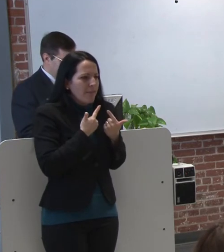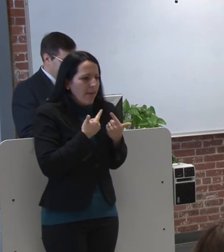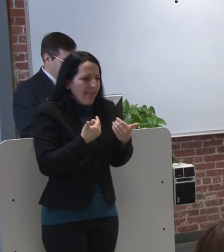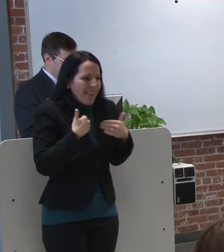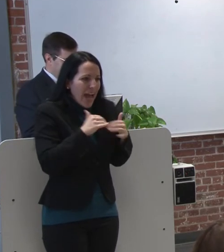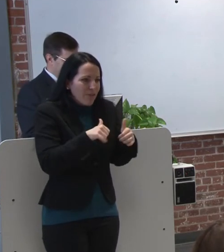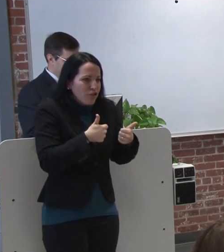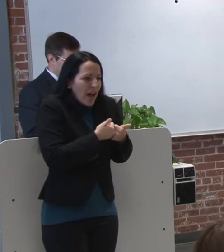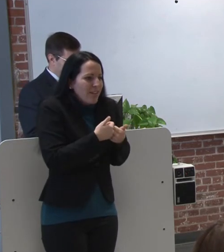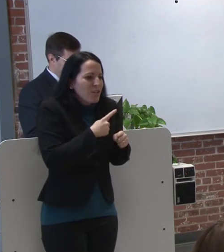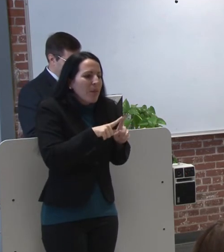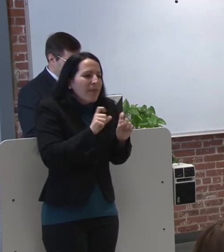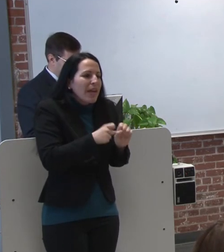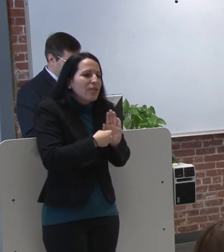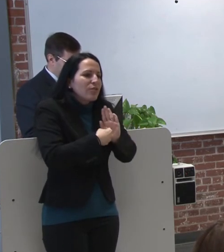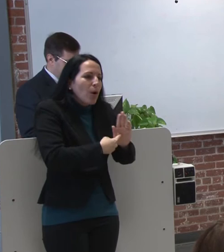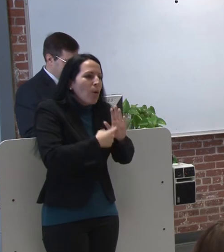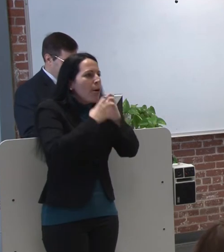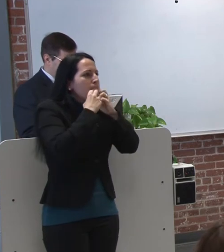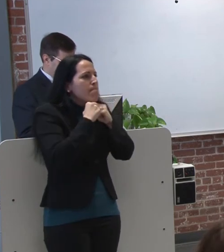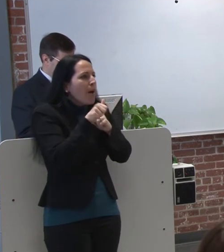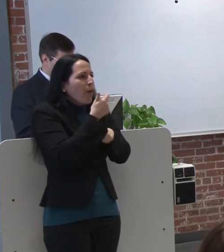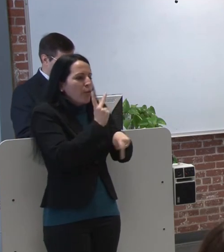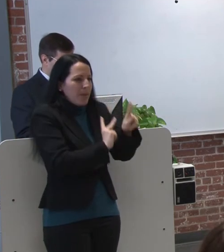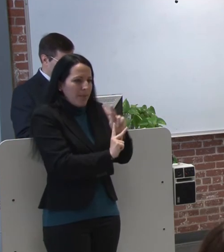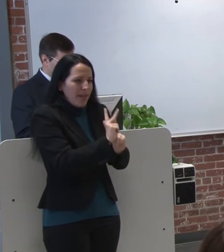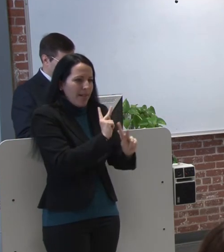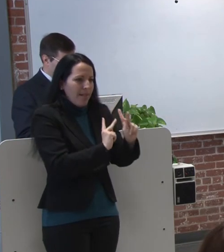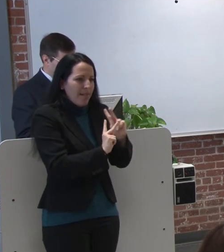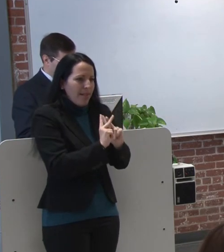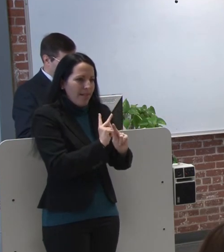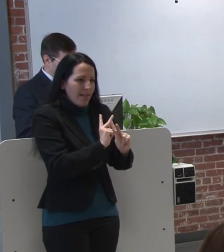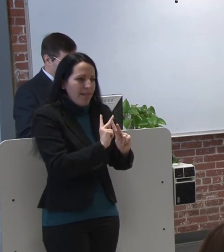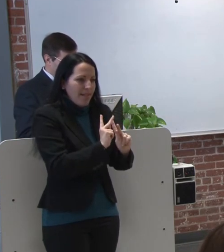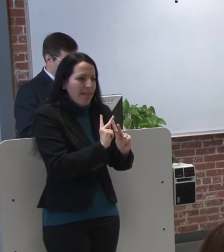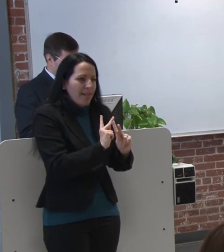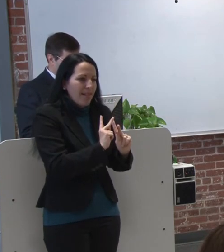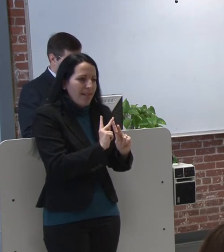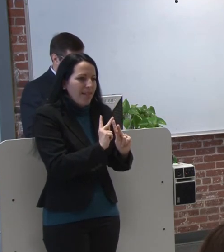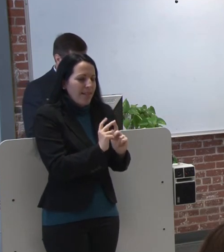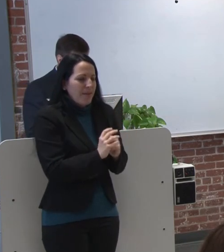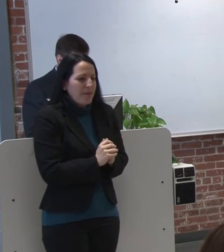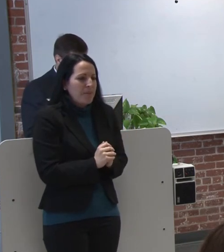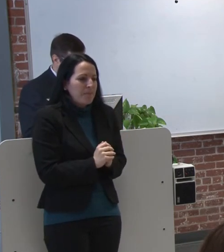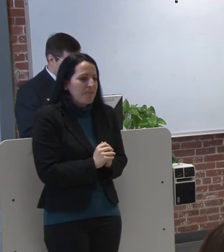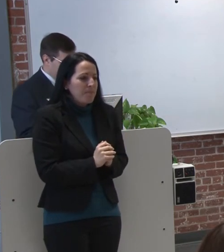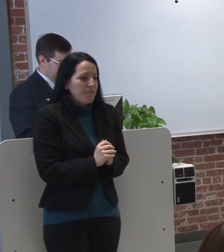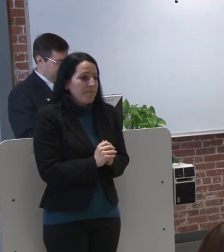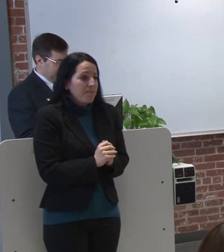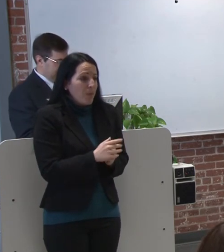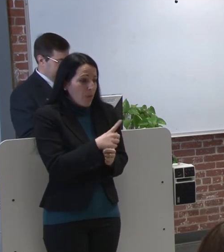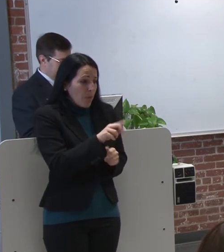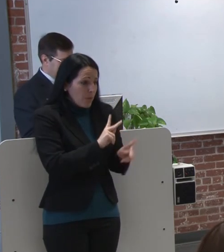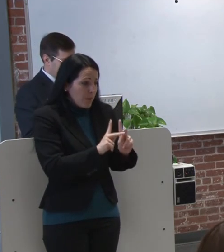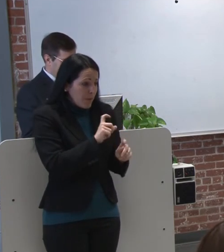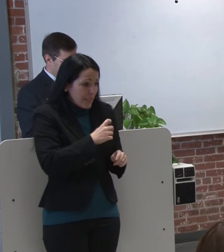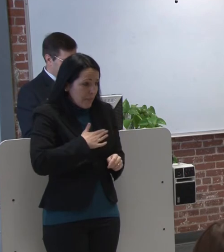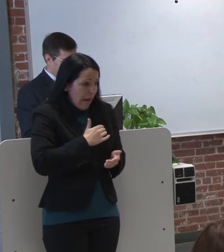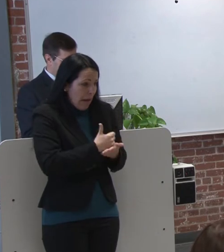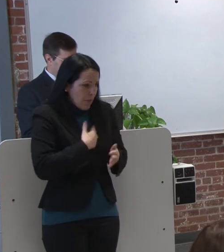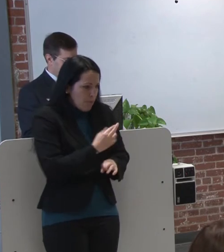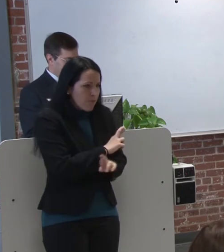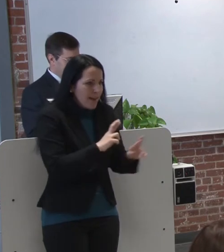that they care a lot about other people and people who need our help.